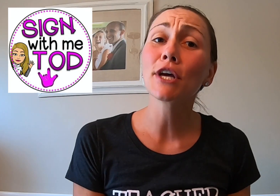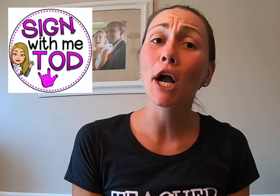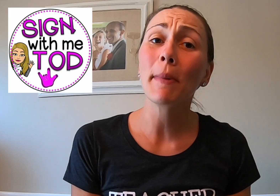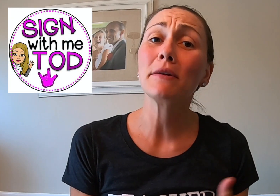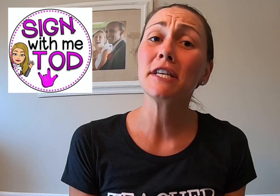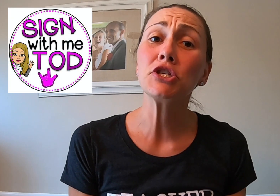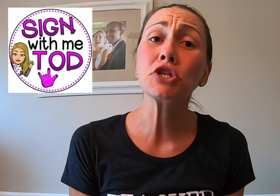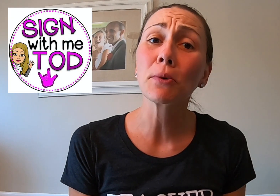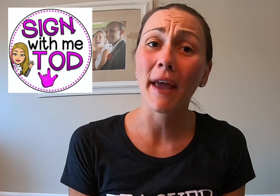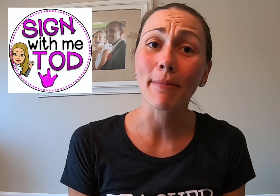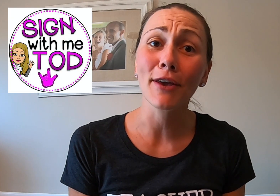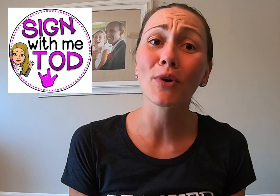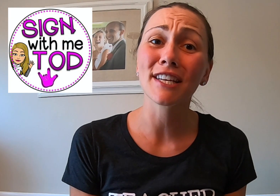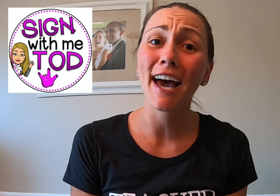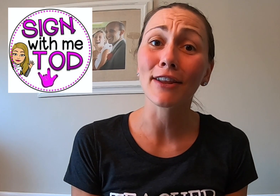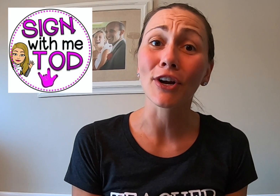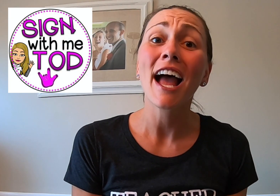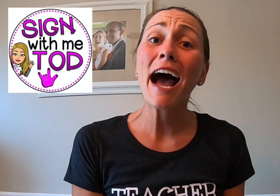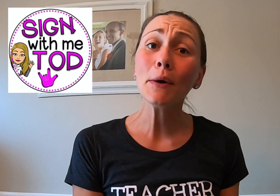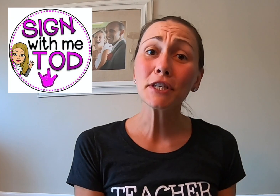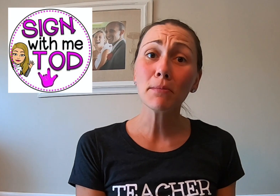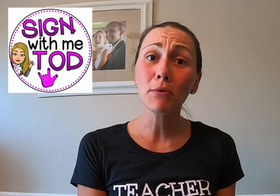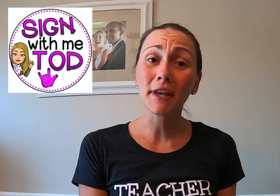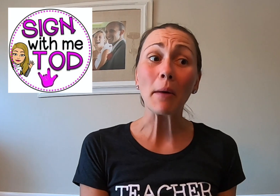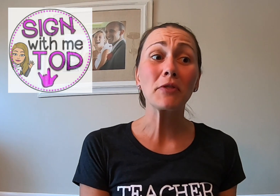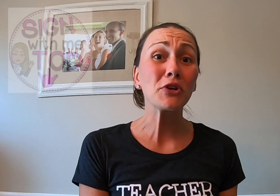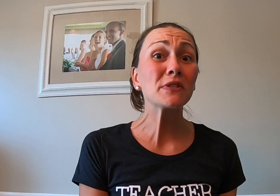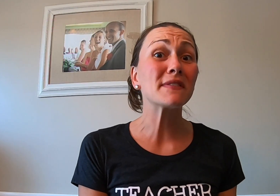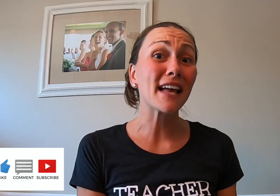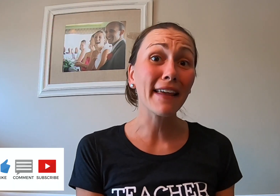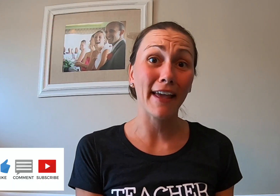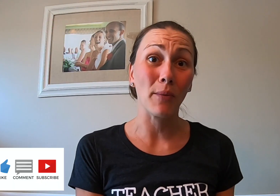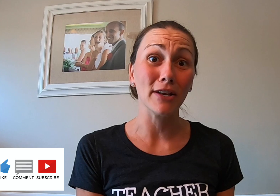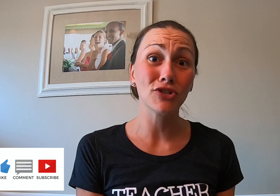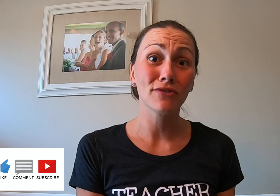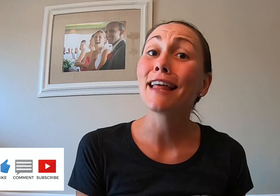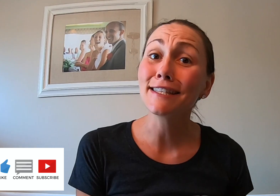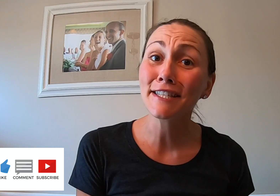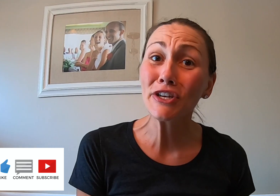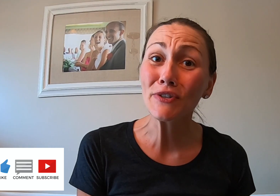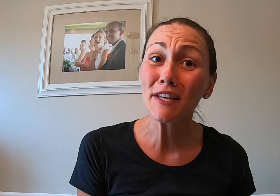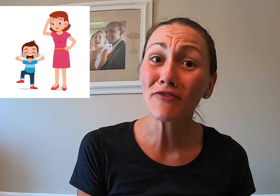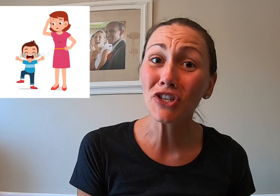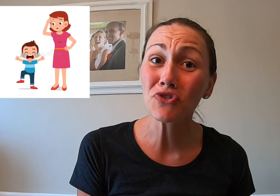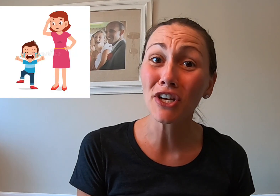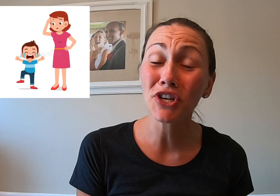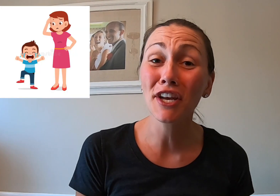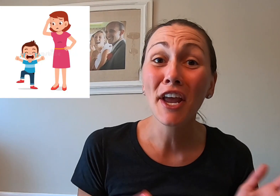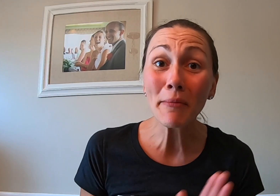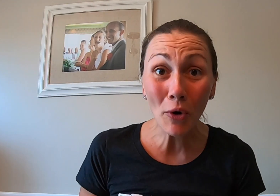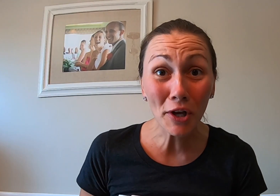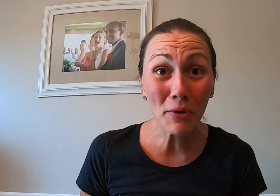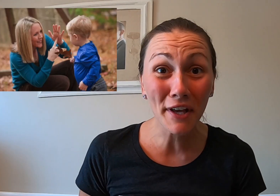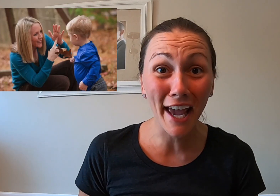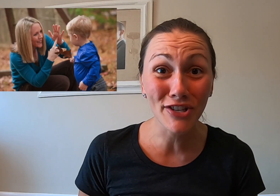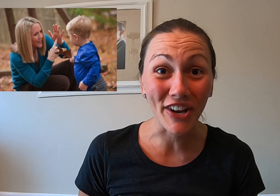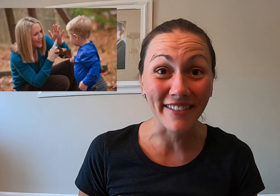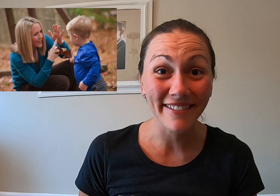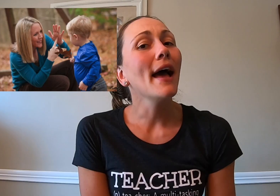talk about teaching your baby or toddler how to communicate with the use of sign language. Less tears and frustration and more communication. Now you